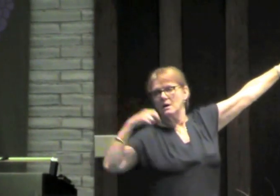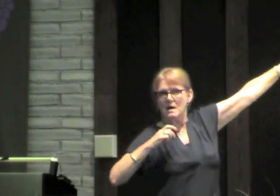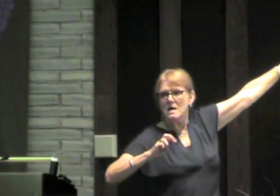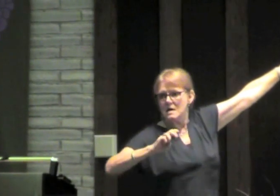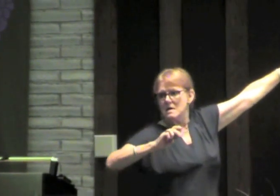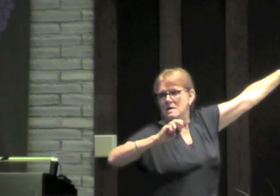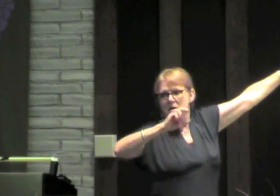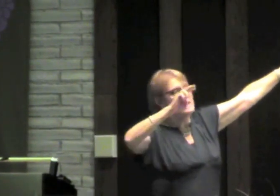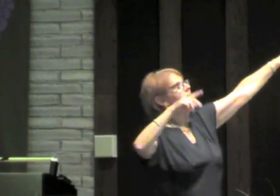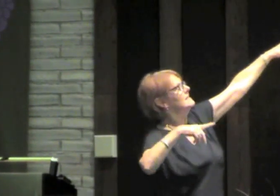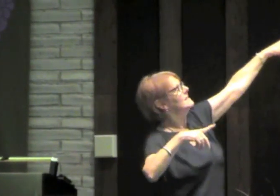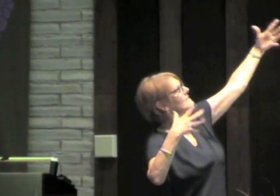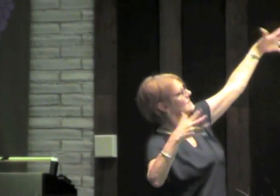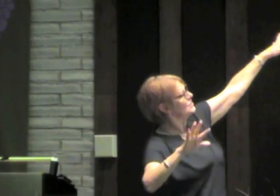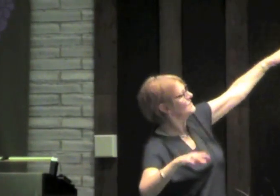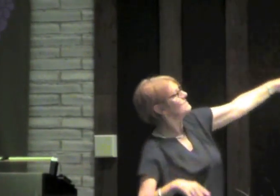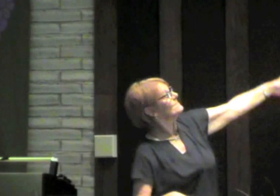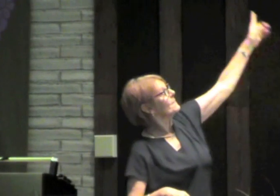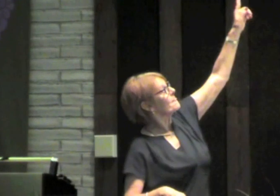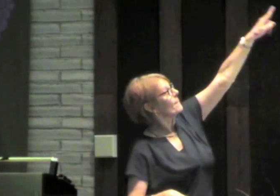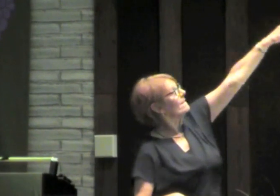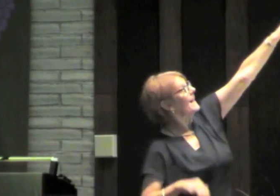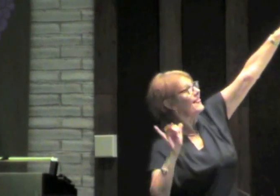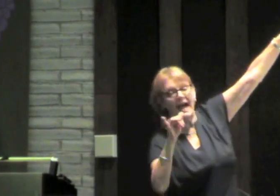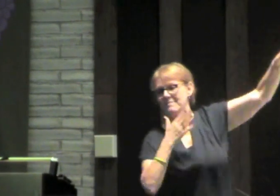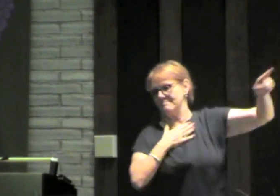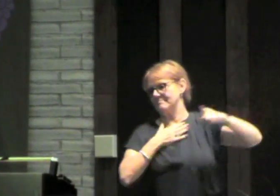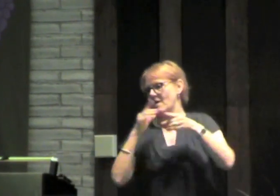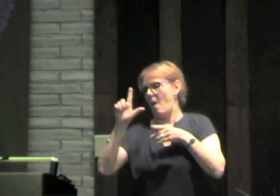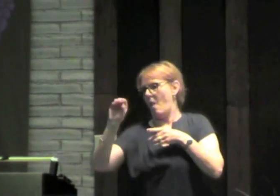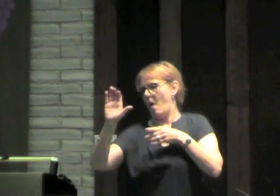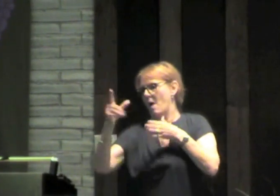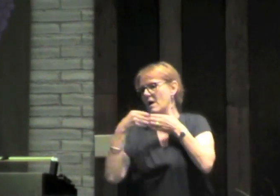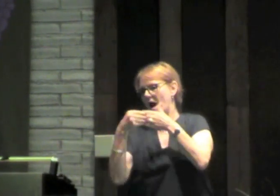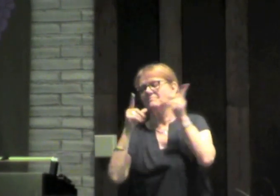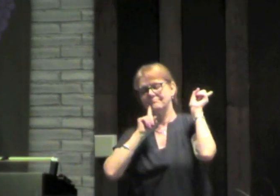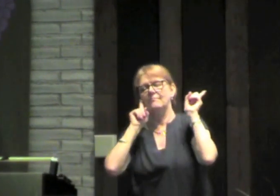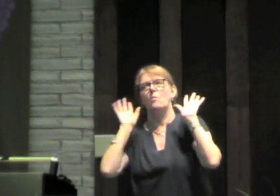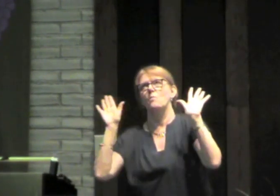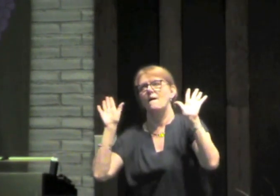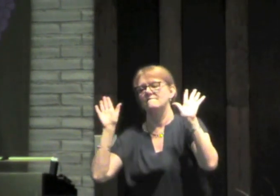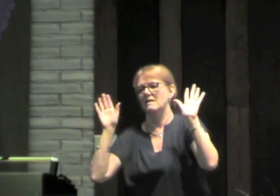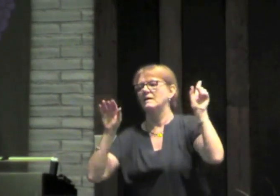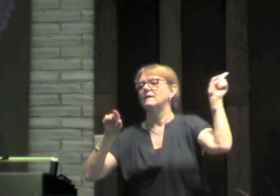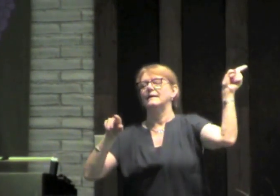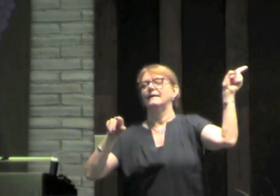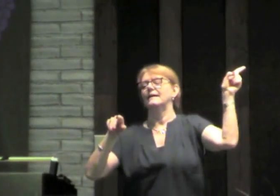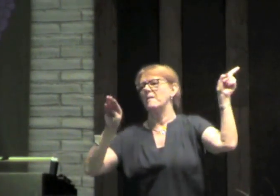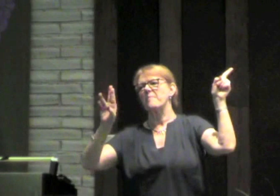And this is the mosque. We had to come up these narrow stairs. And this is our local guide. She was a great deaf